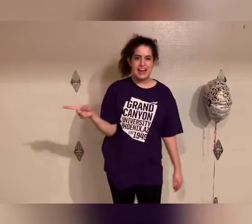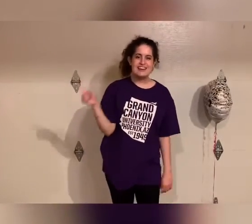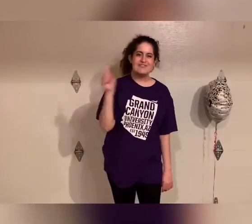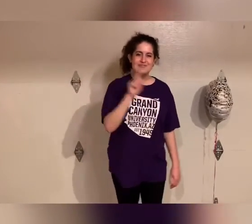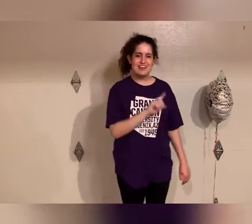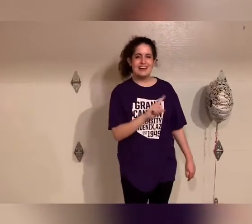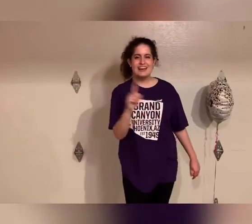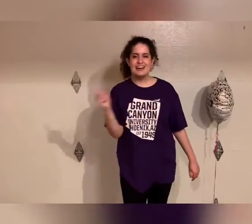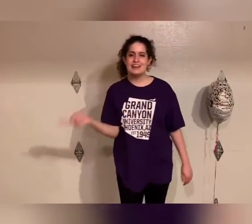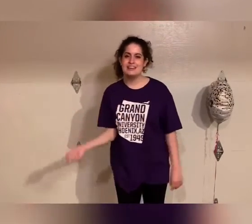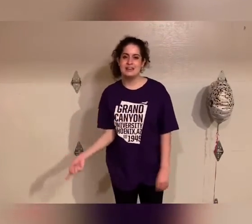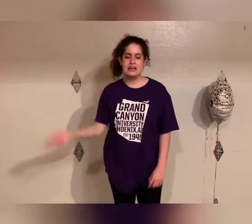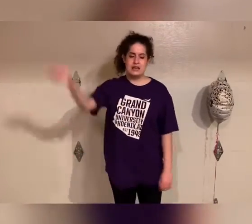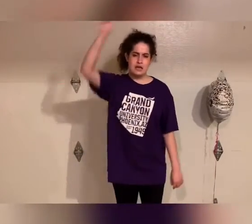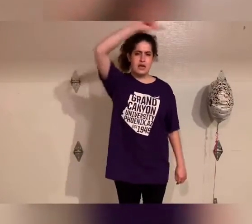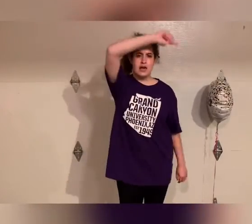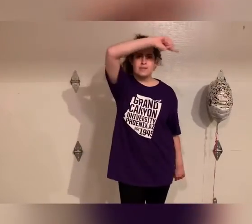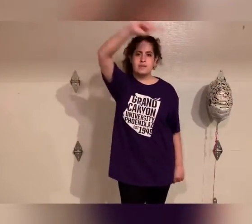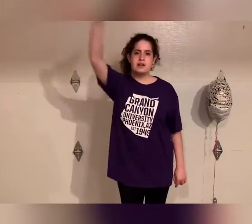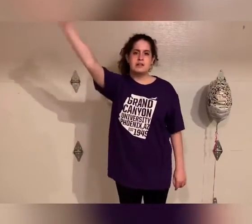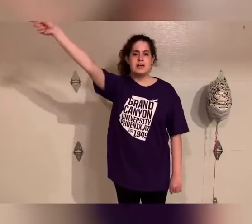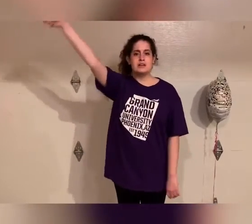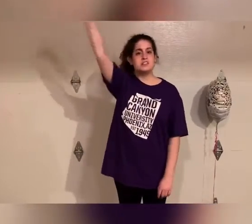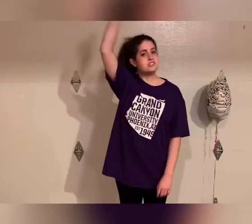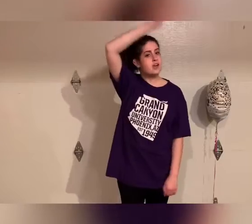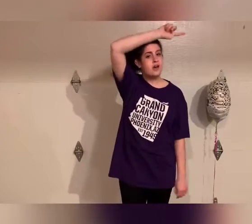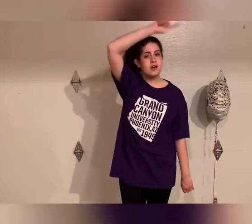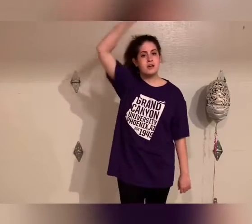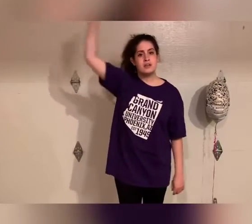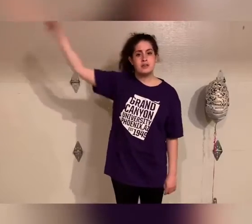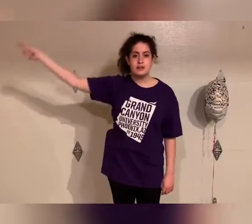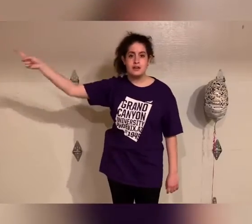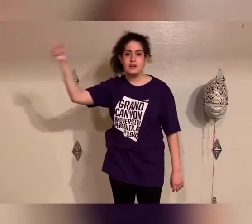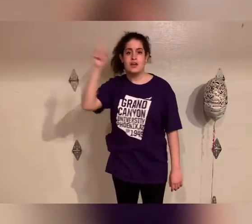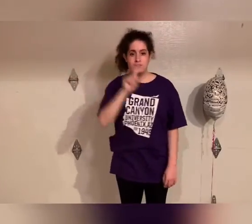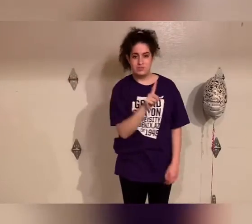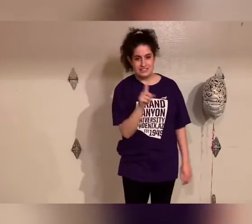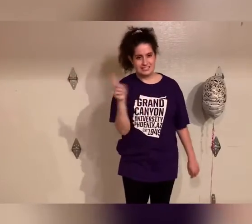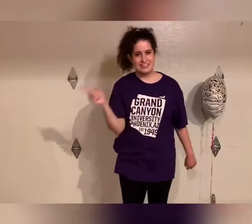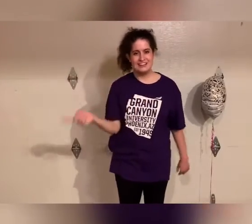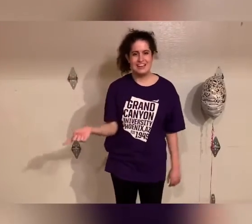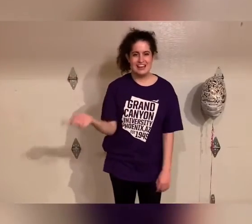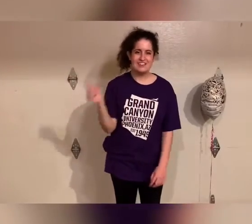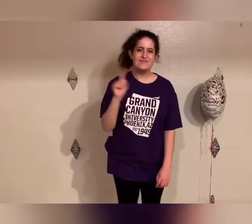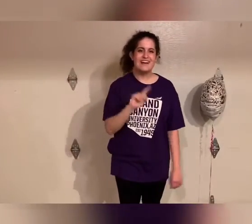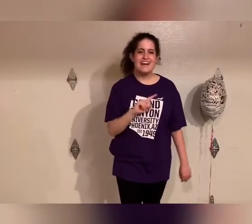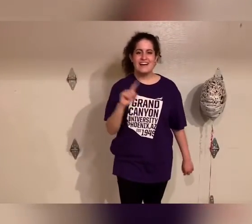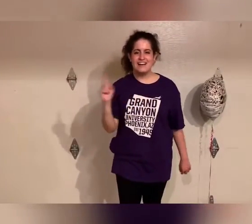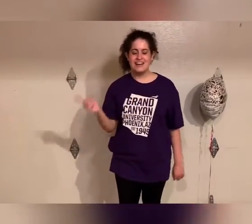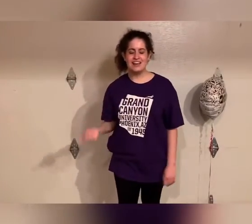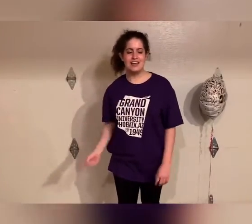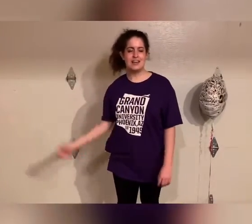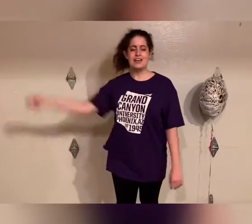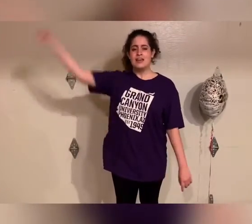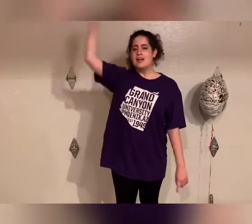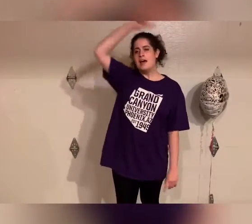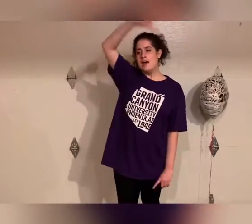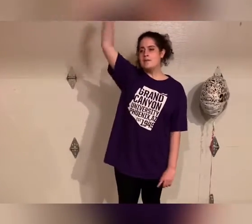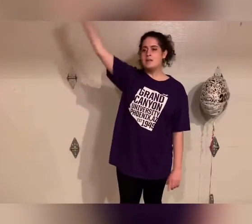of mine, I'm gonna let it shine. This little light of mine, I'm gonna